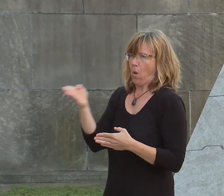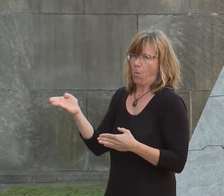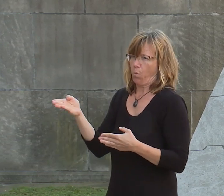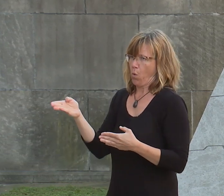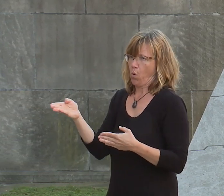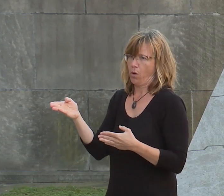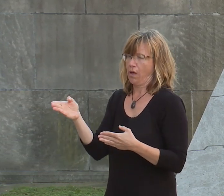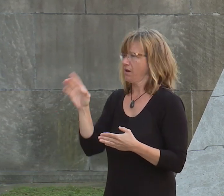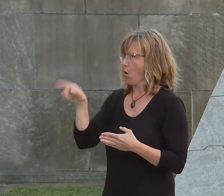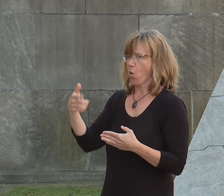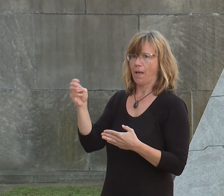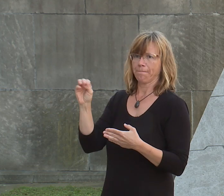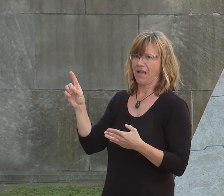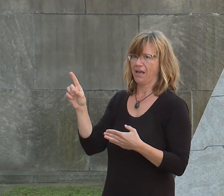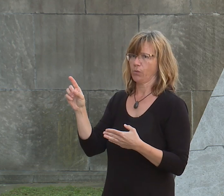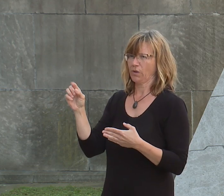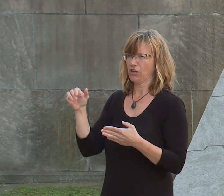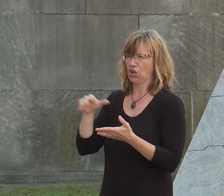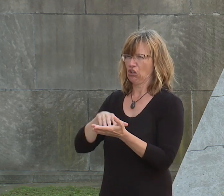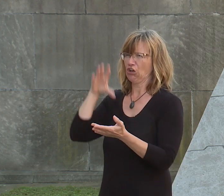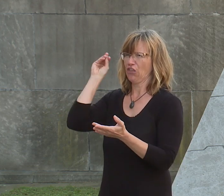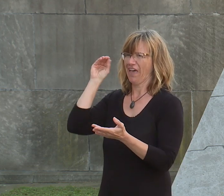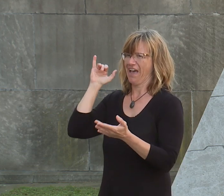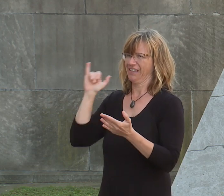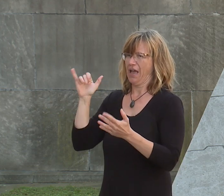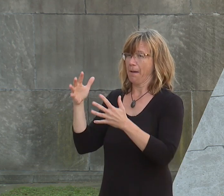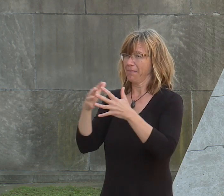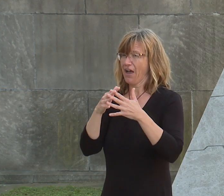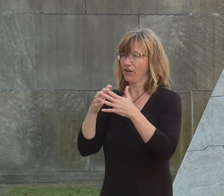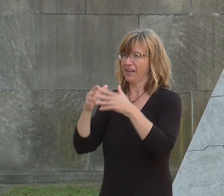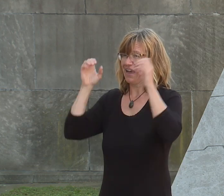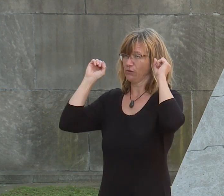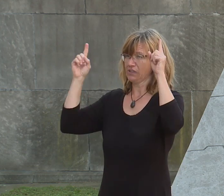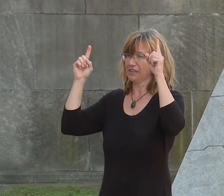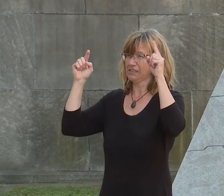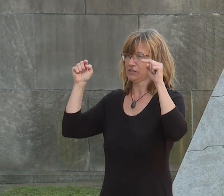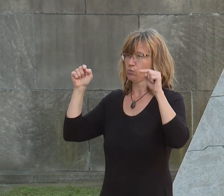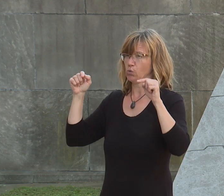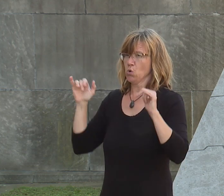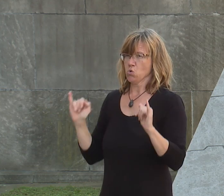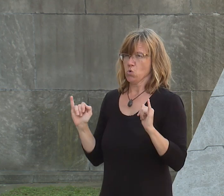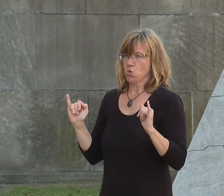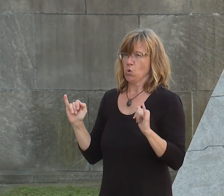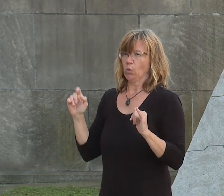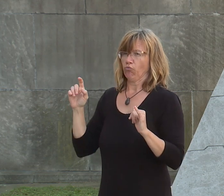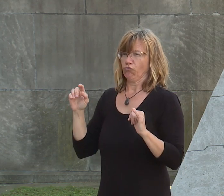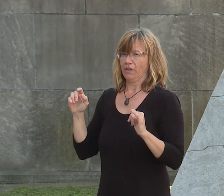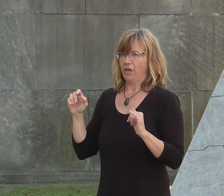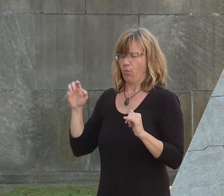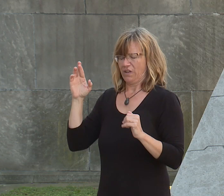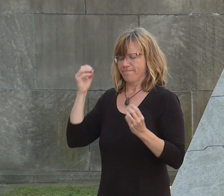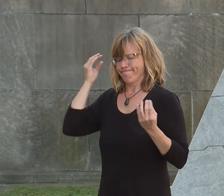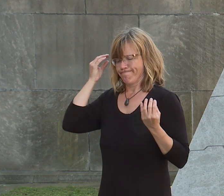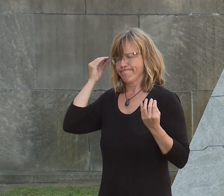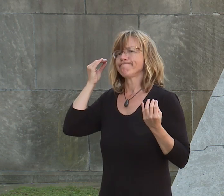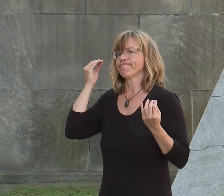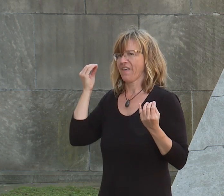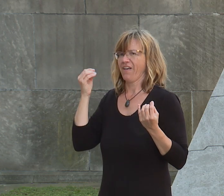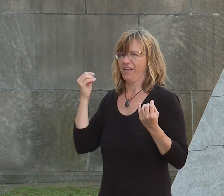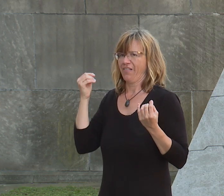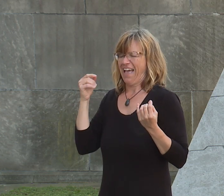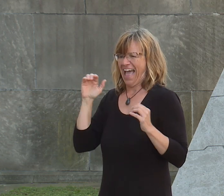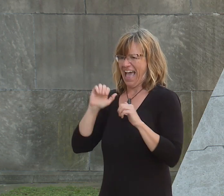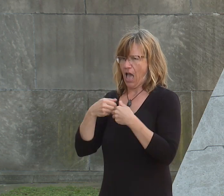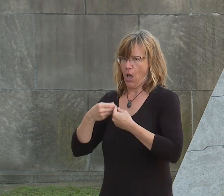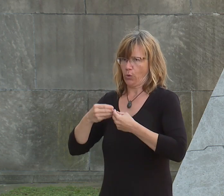I think we learned something about American education, and that we have to do deep rethinking of how that is, right? I was telling